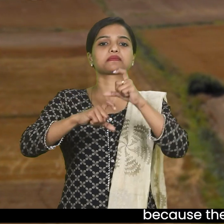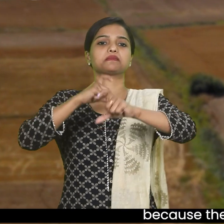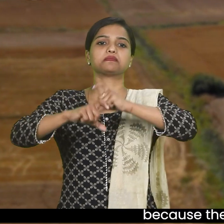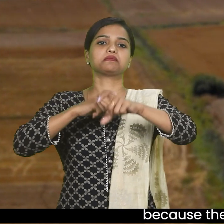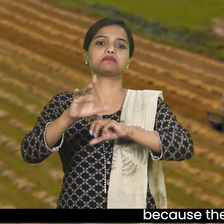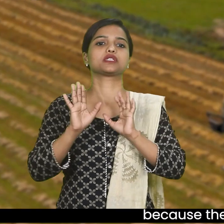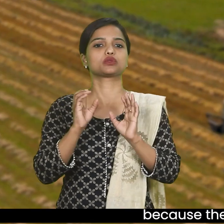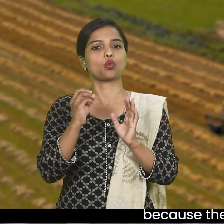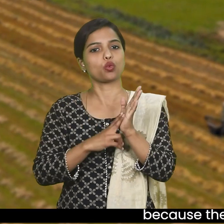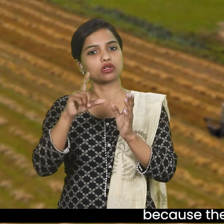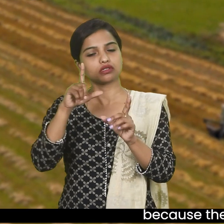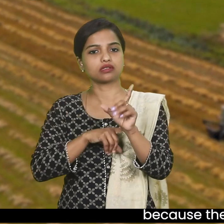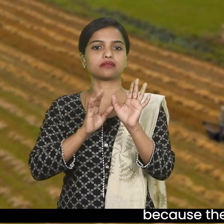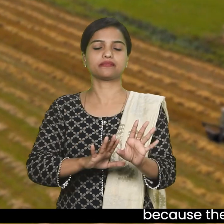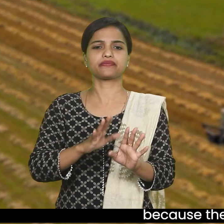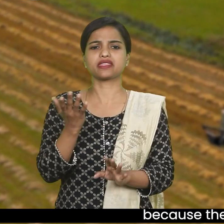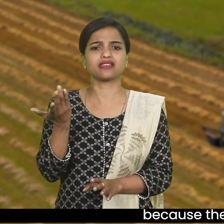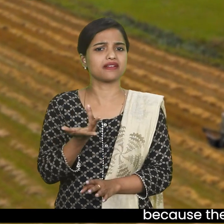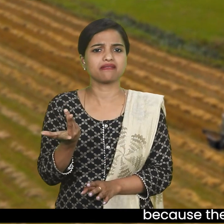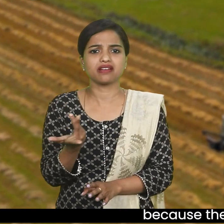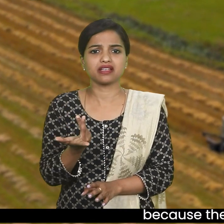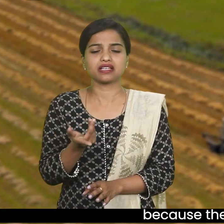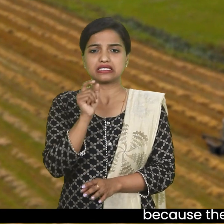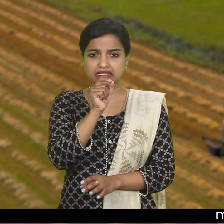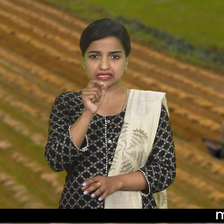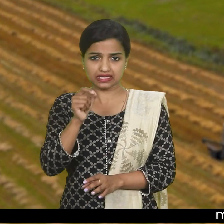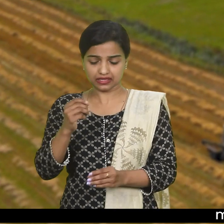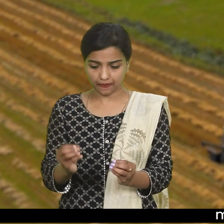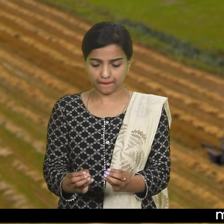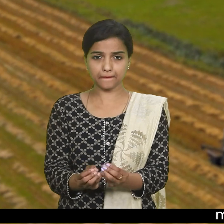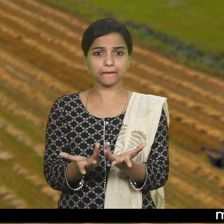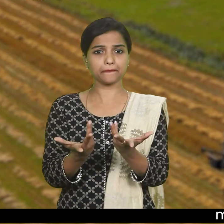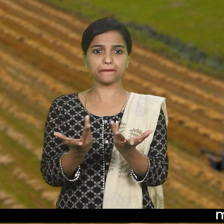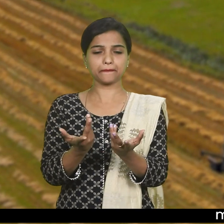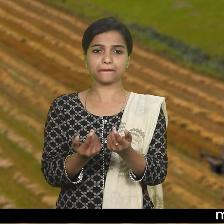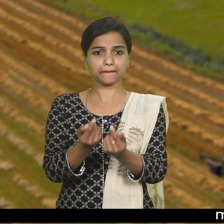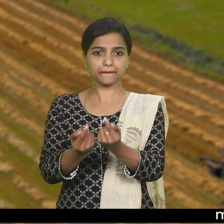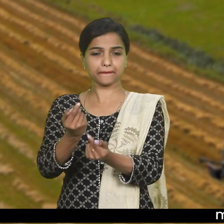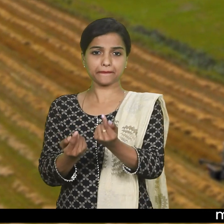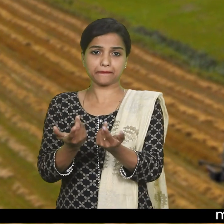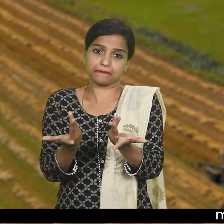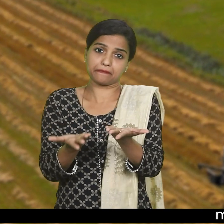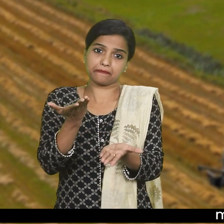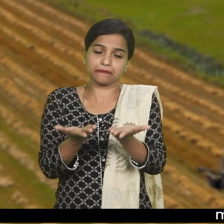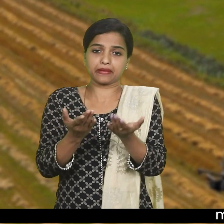because the seeds produced by the plants may again be sterile.